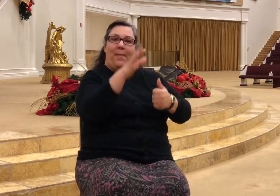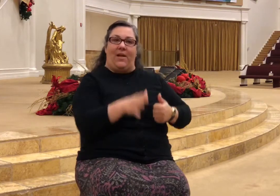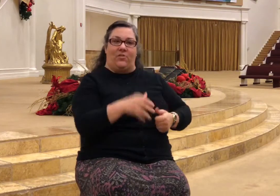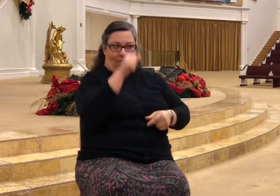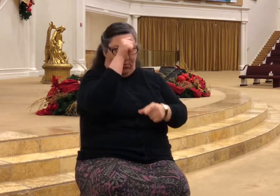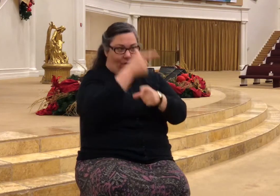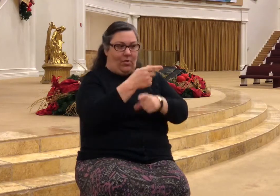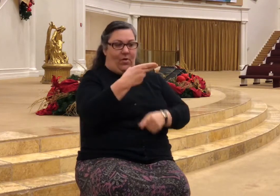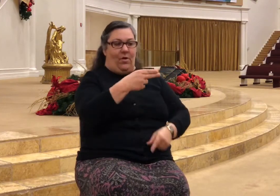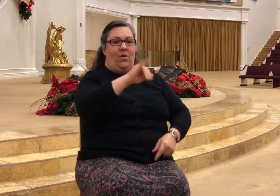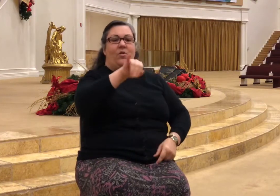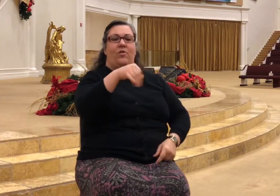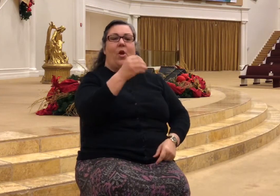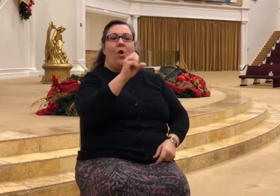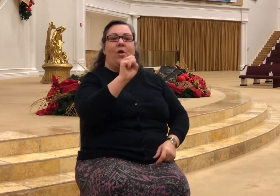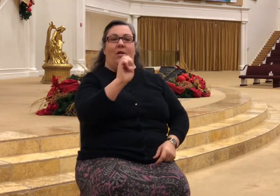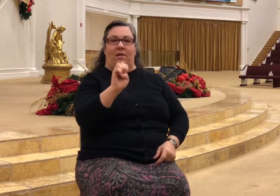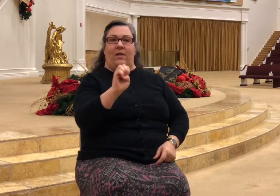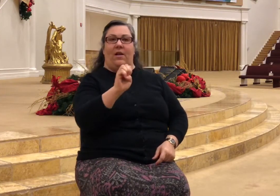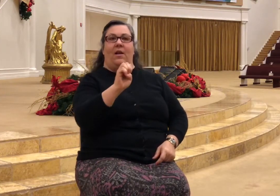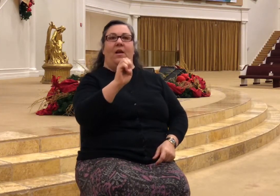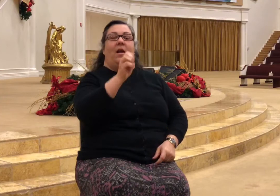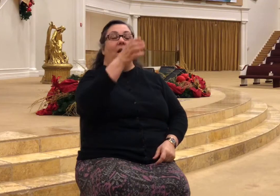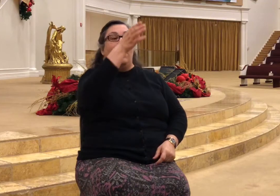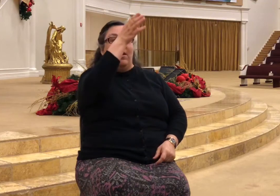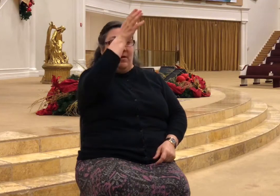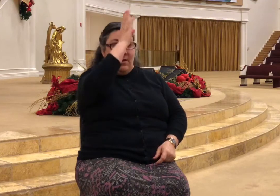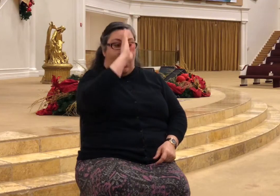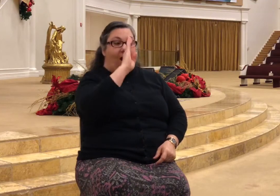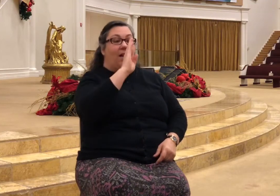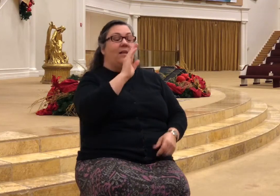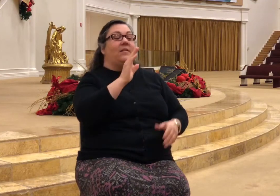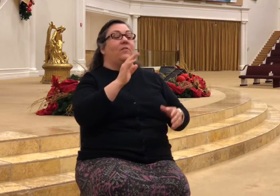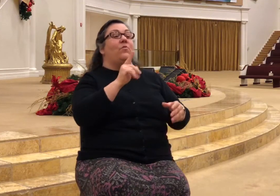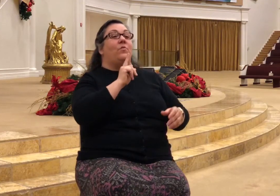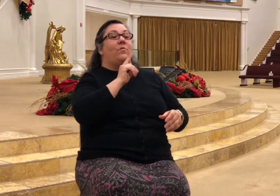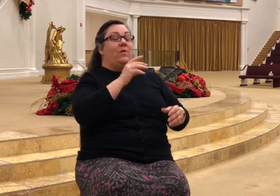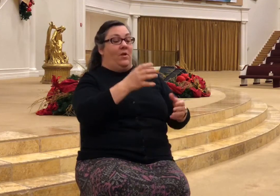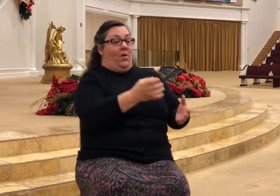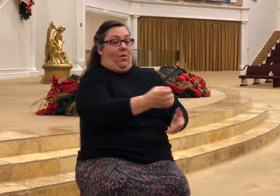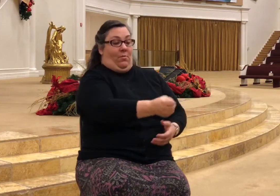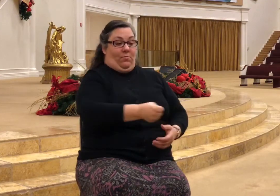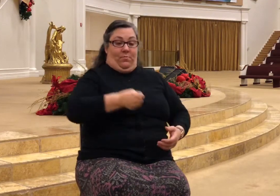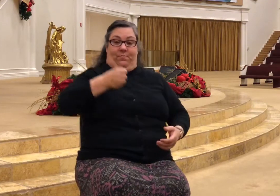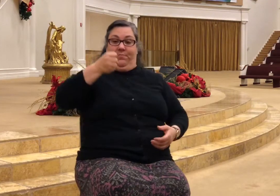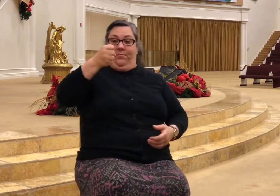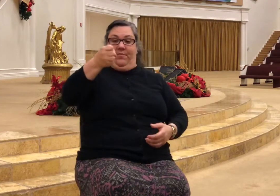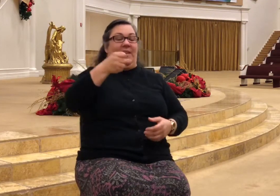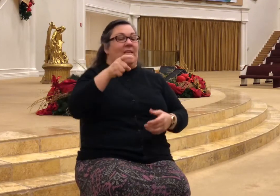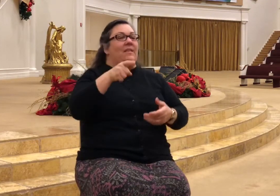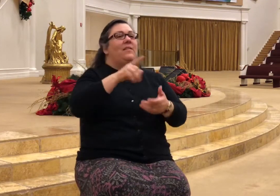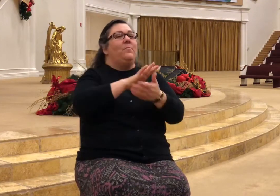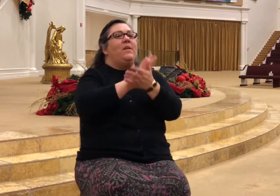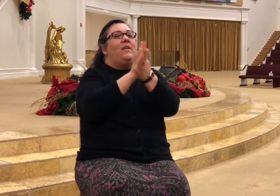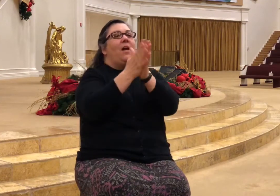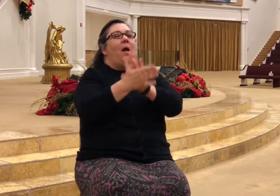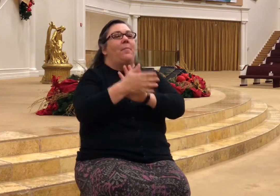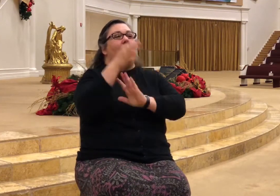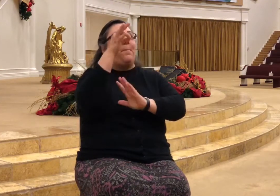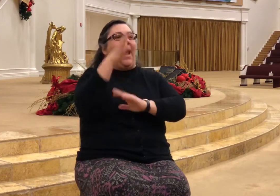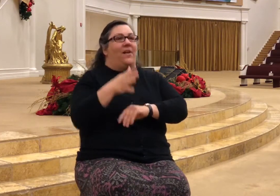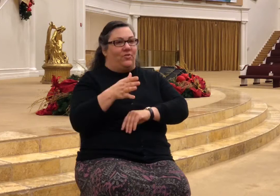Sister Schreckeis, God has now lifted him. He is now the pastor of that, I guess we could call it kind of a headquarters